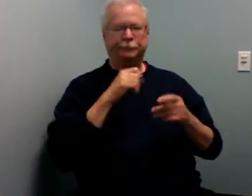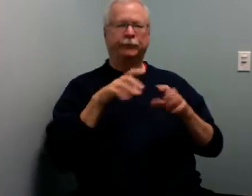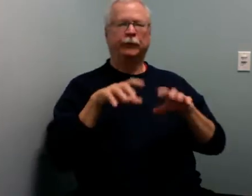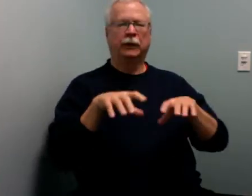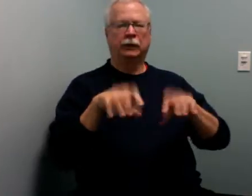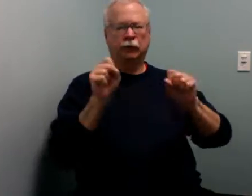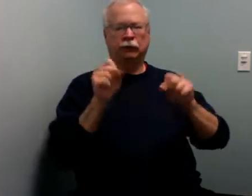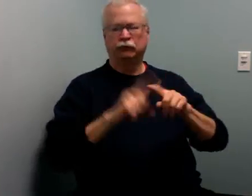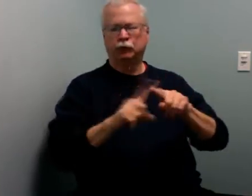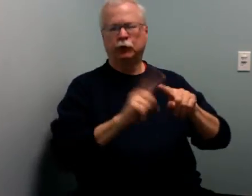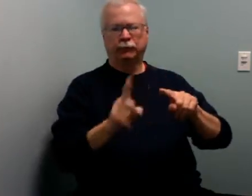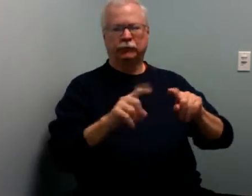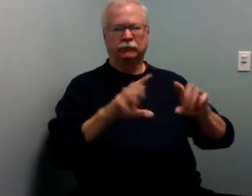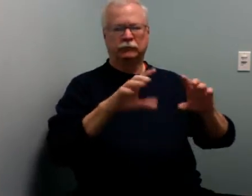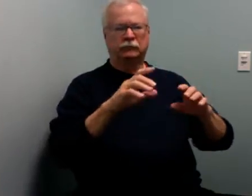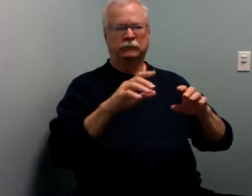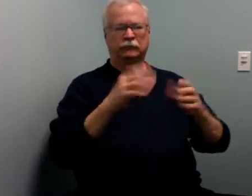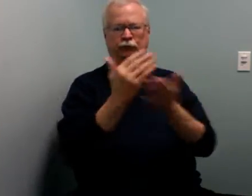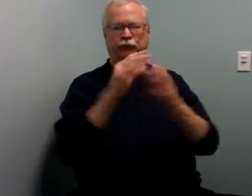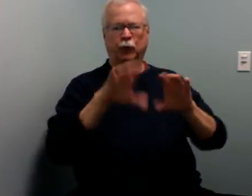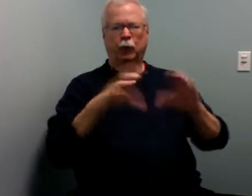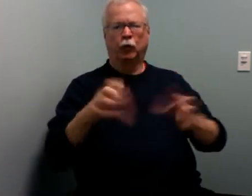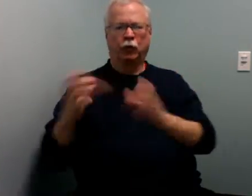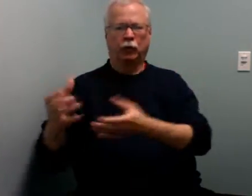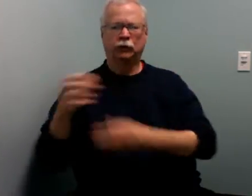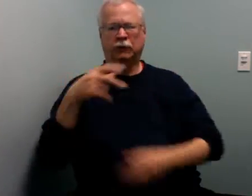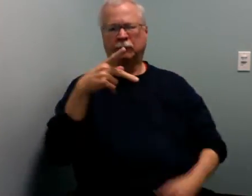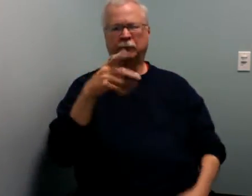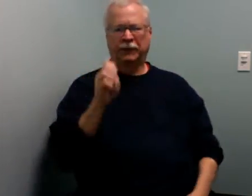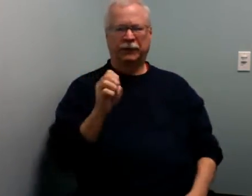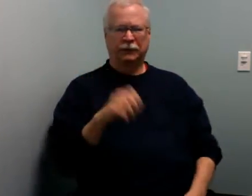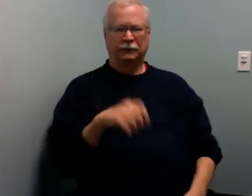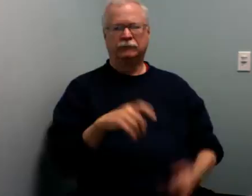But I bared through it and I took the different classes that were required.